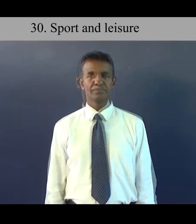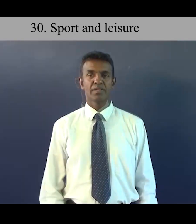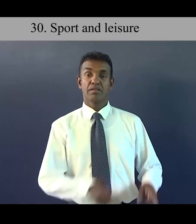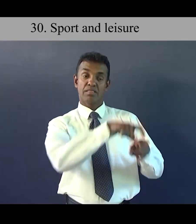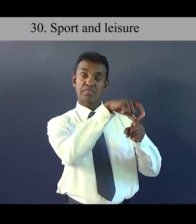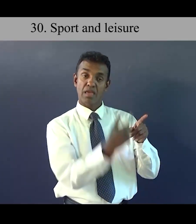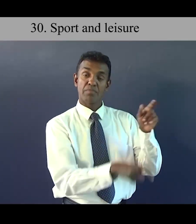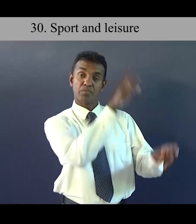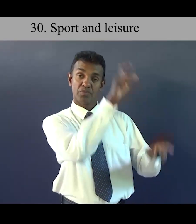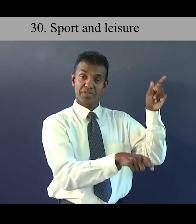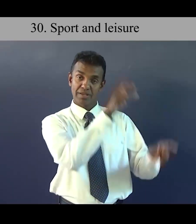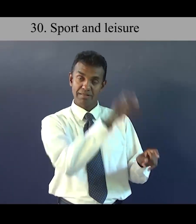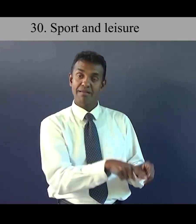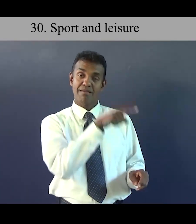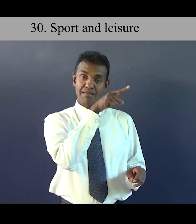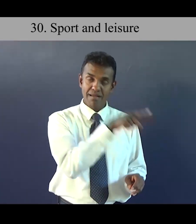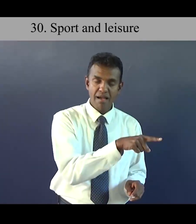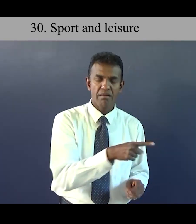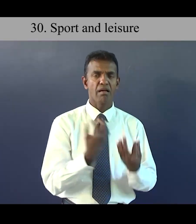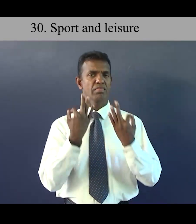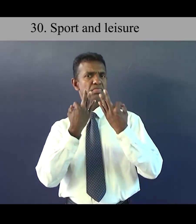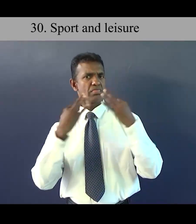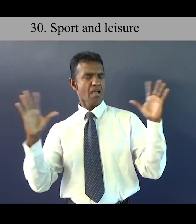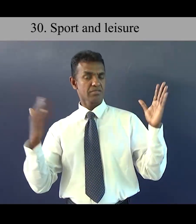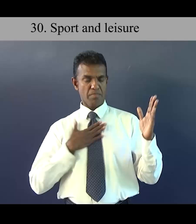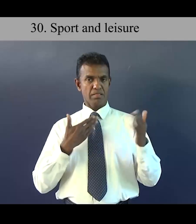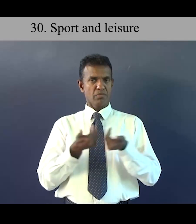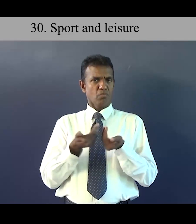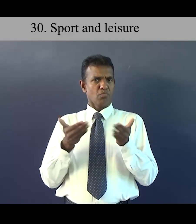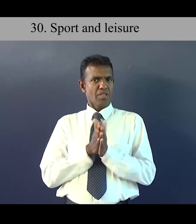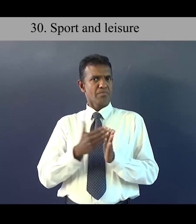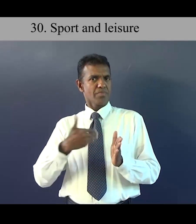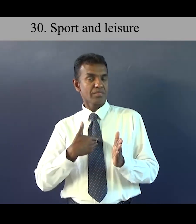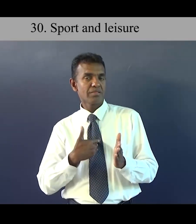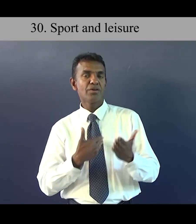Disabled people have the opportunity to be artists in their own right.